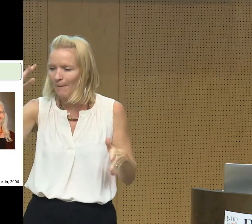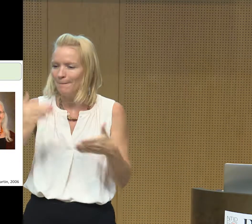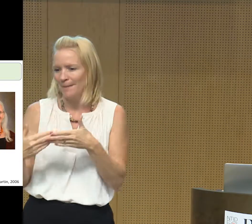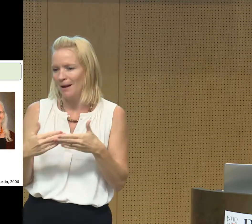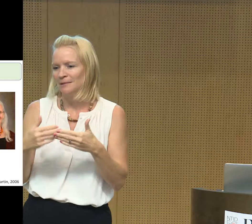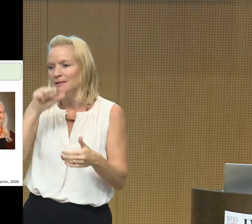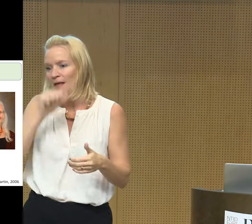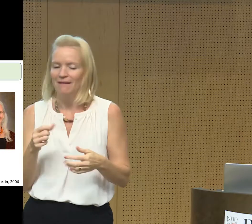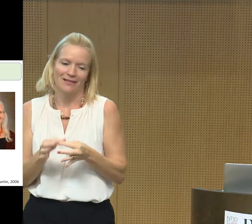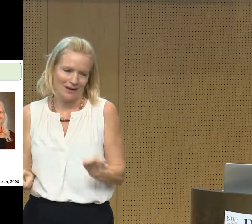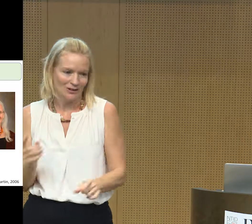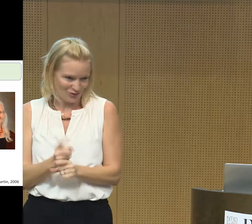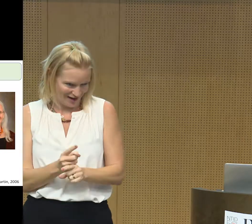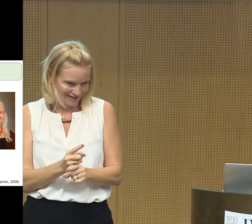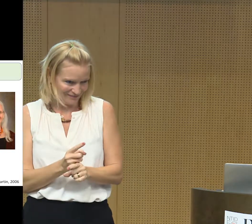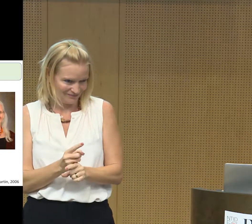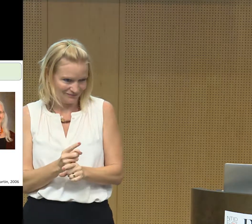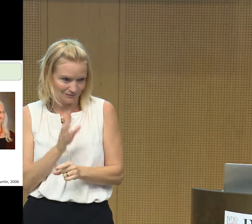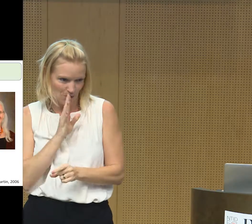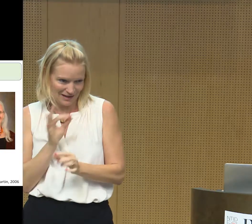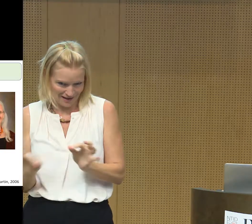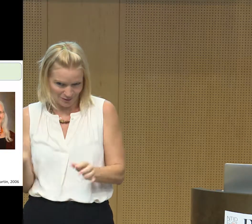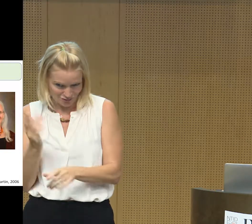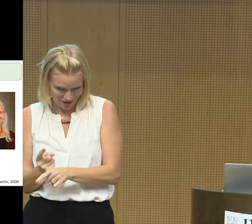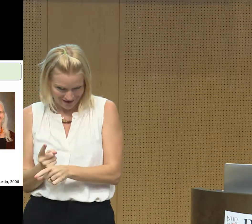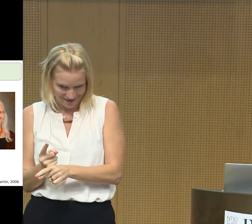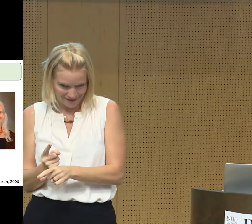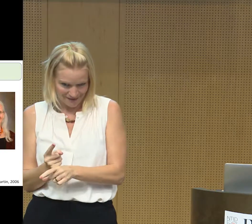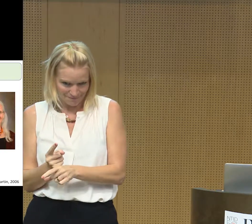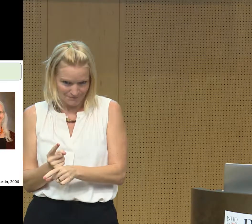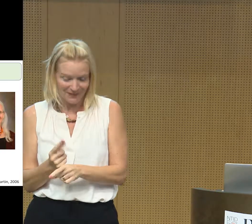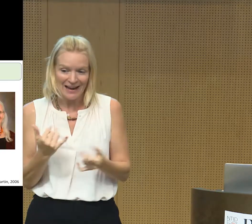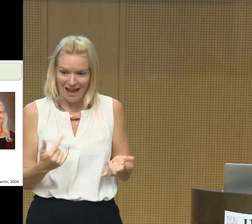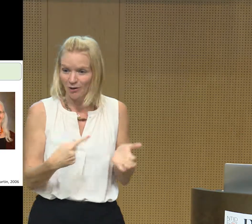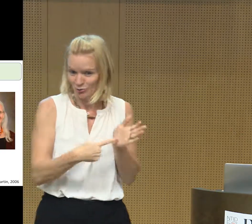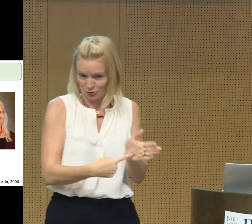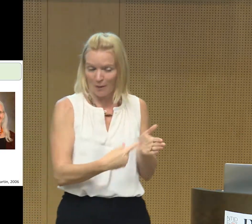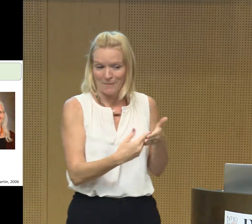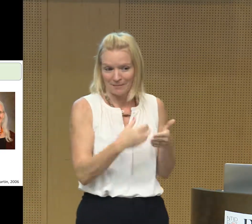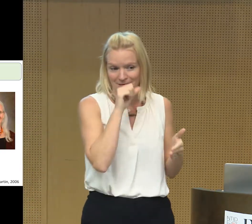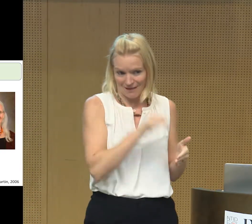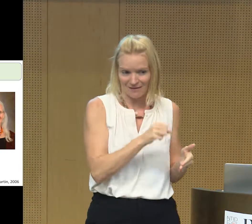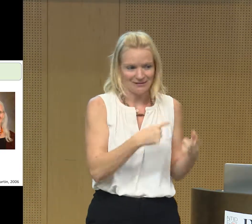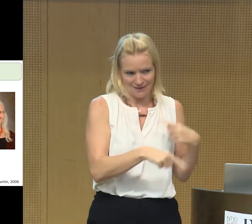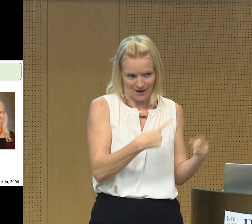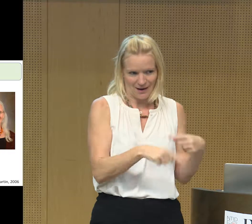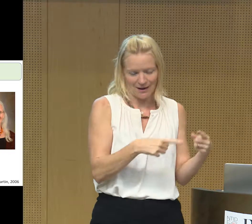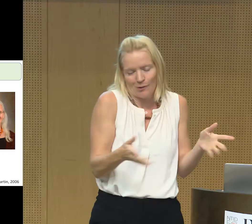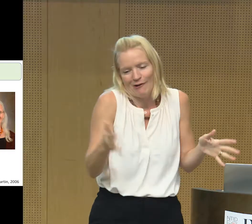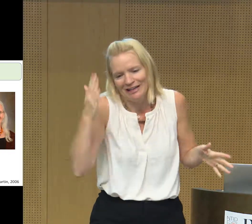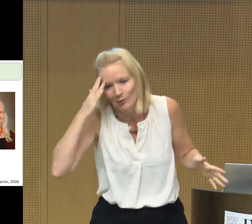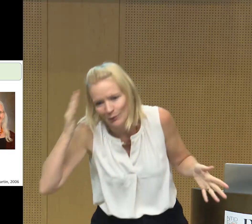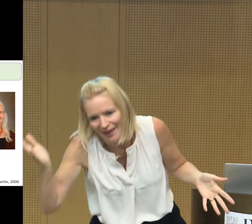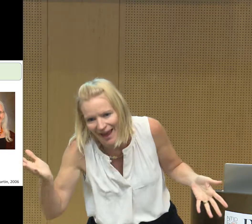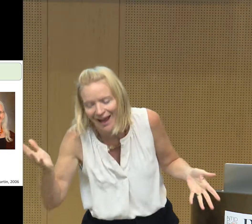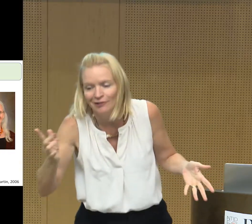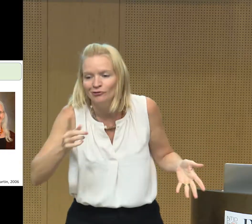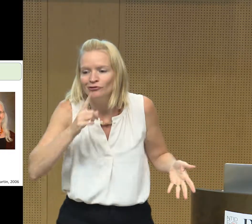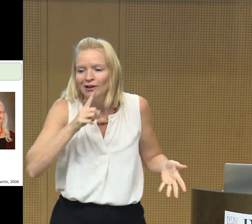Like I told you before, babies love language. We all know this, especially we know about spoken language. So now we'll show baby love sign language.